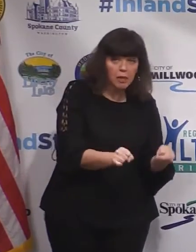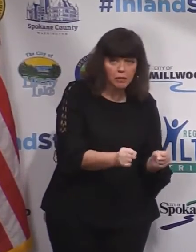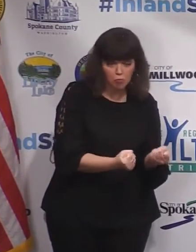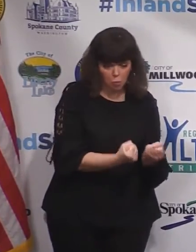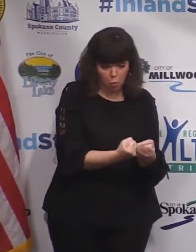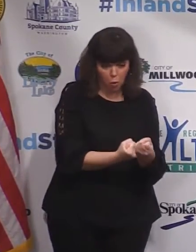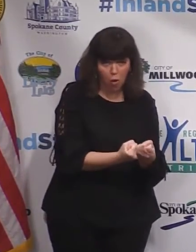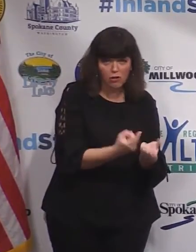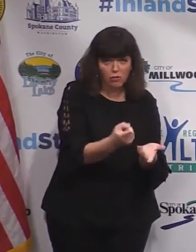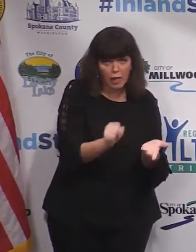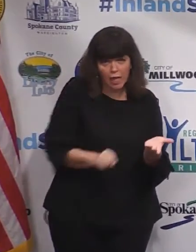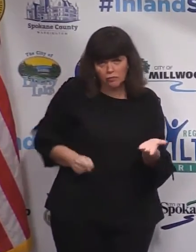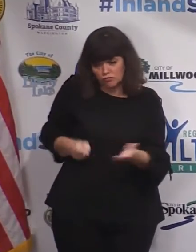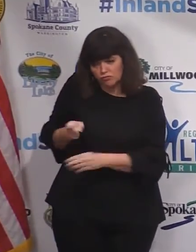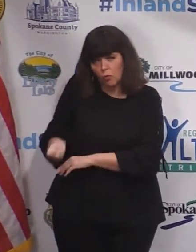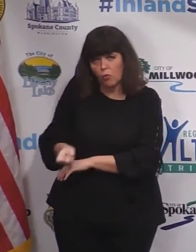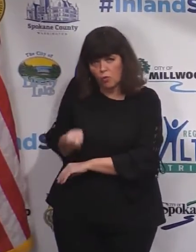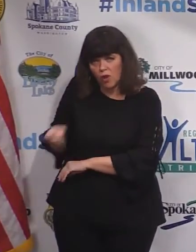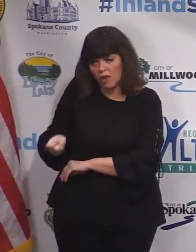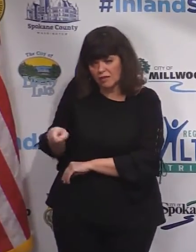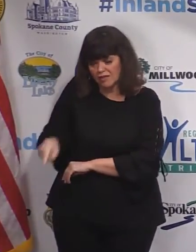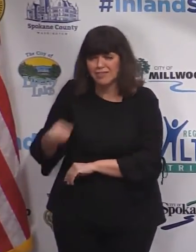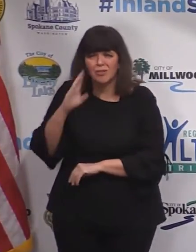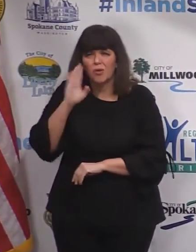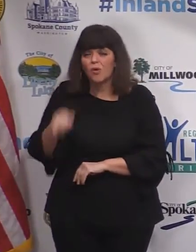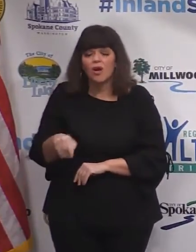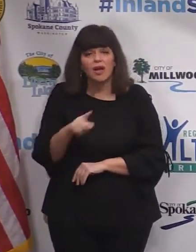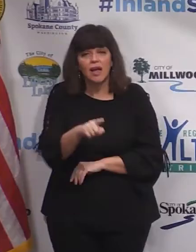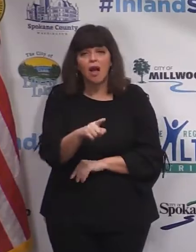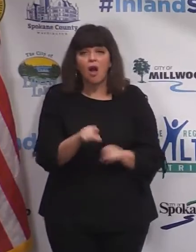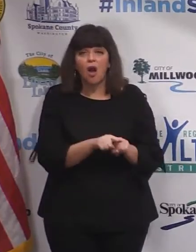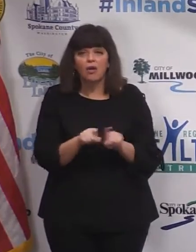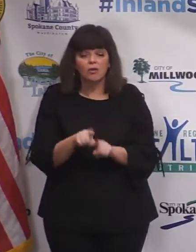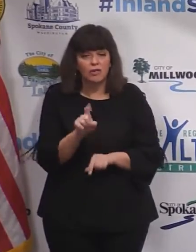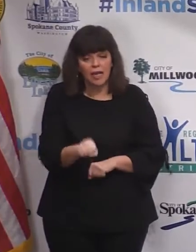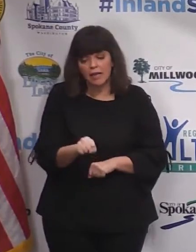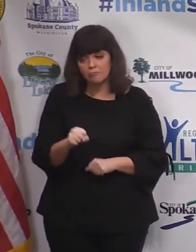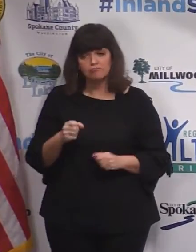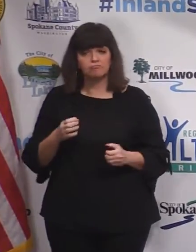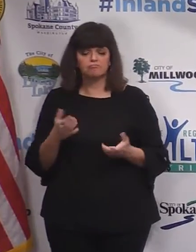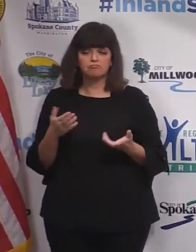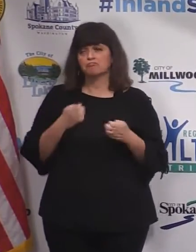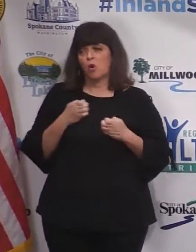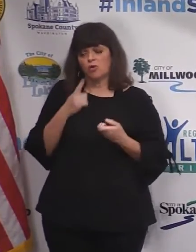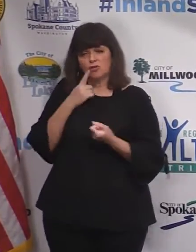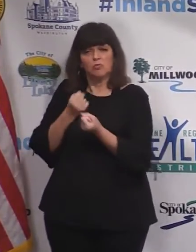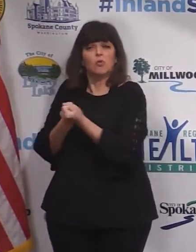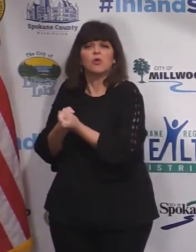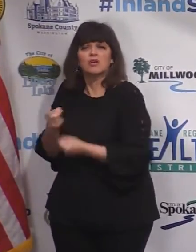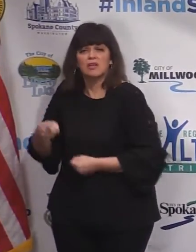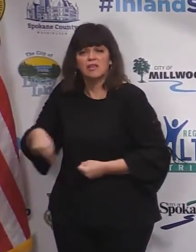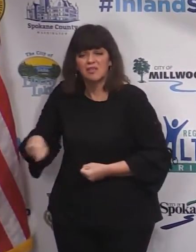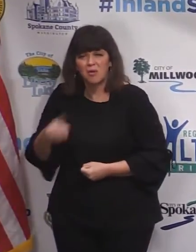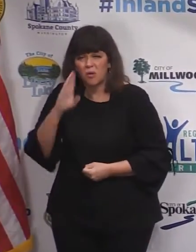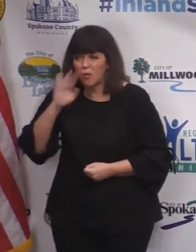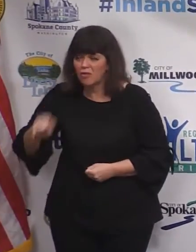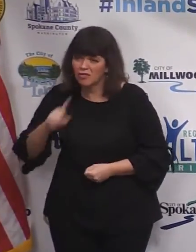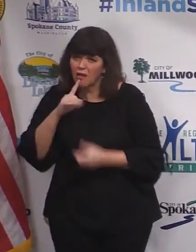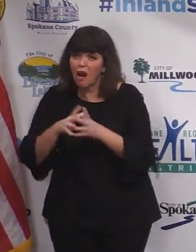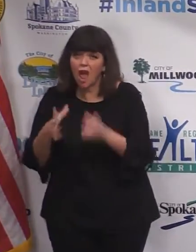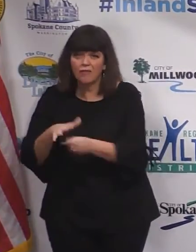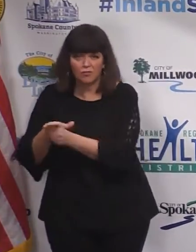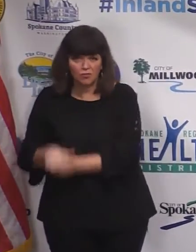incredibly important work under tremendous stress as we all cope with the consequences of the pandemic. And thank